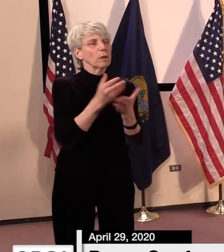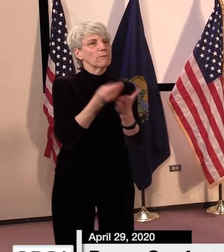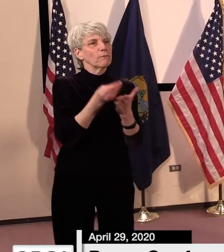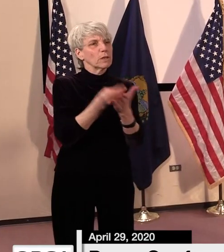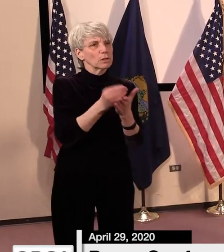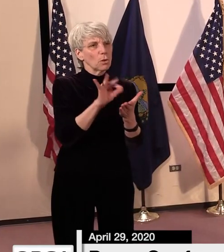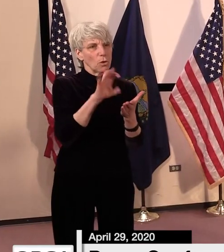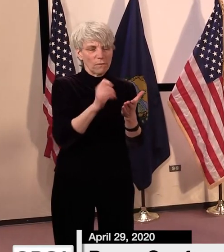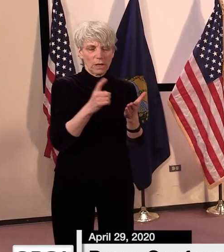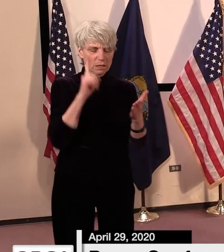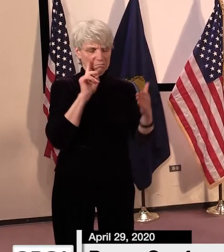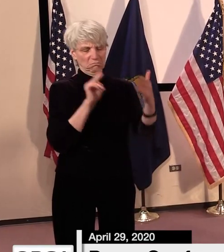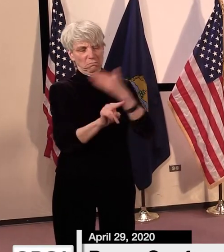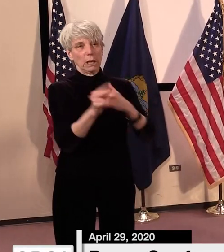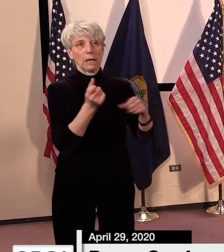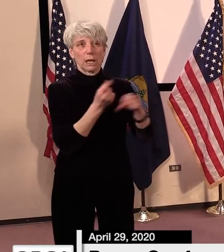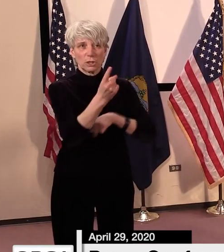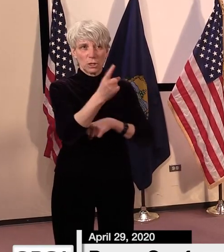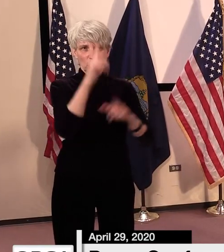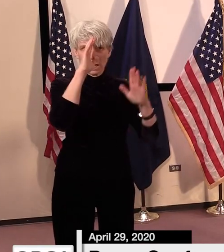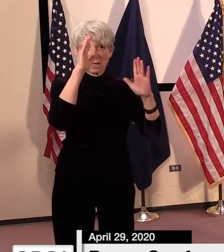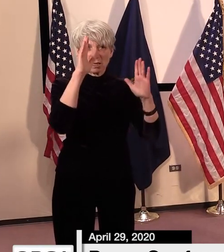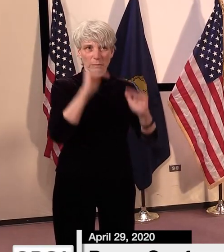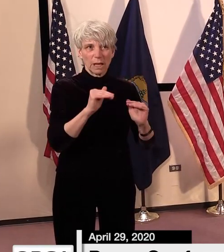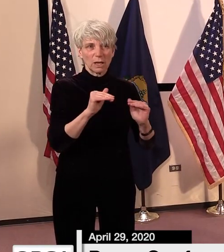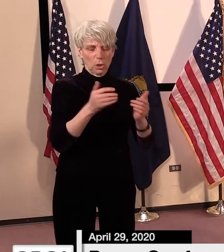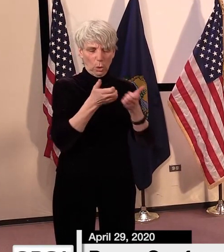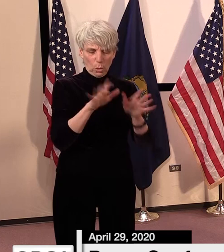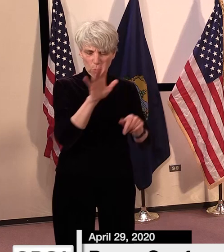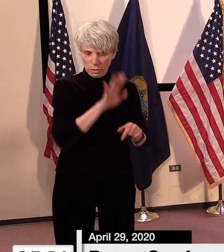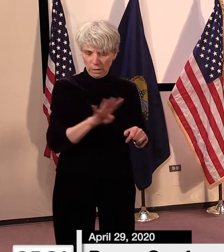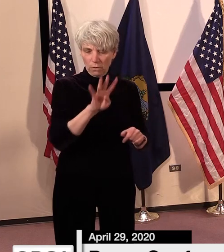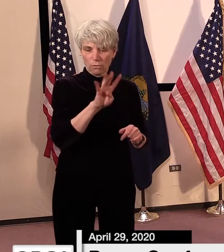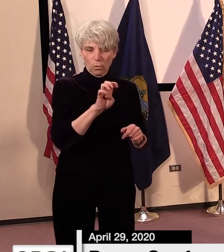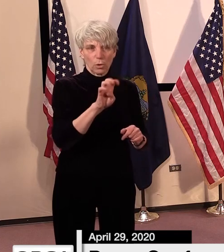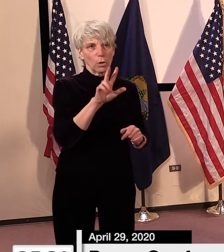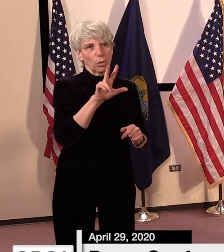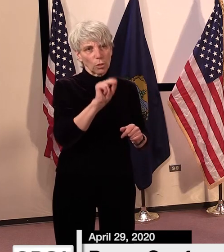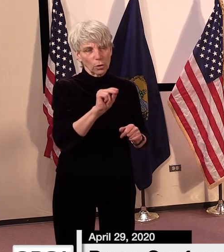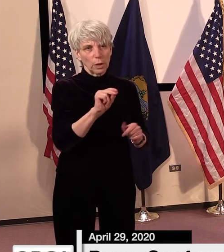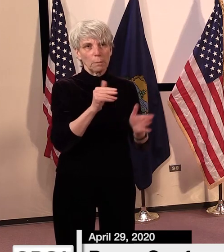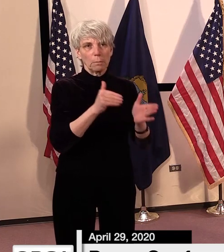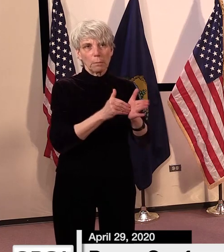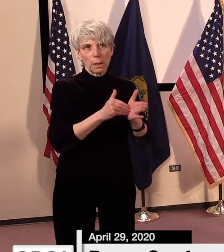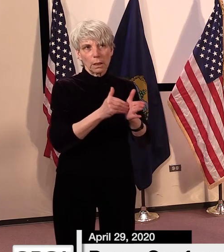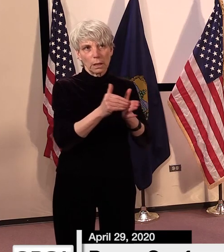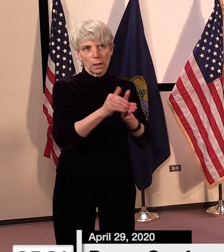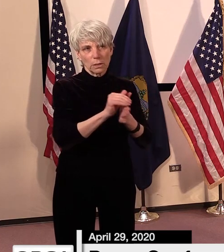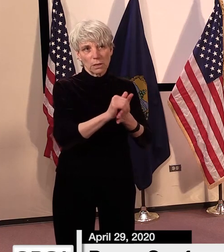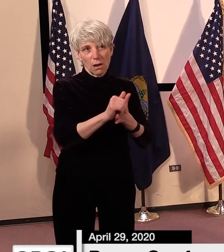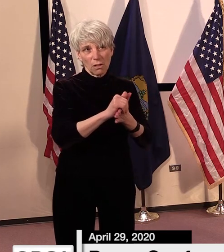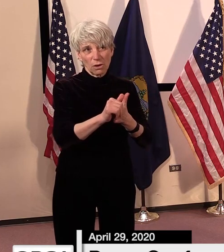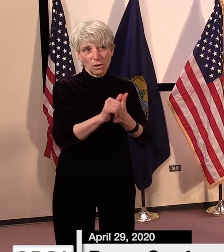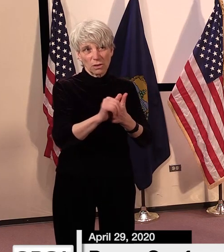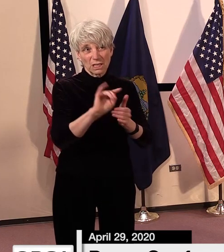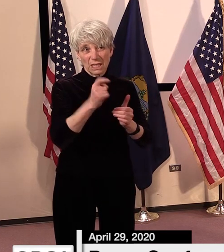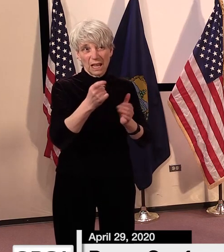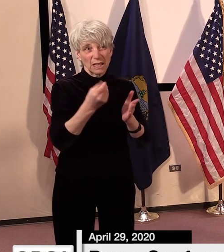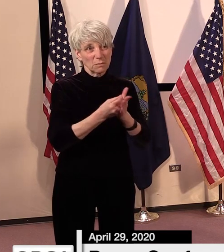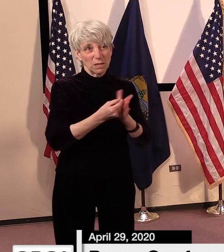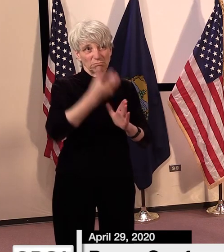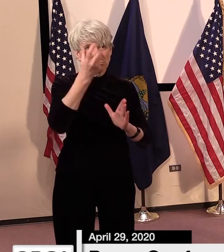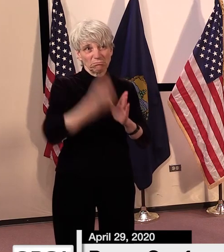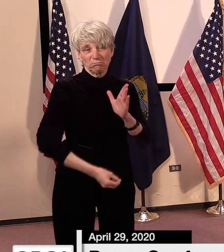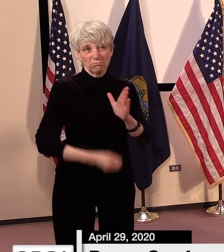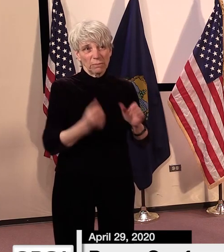we're going to lose, I think it's up to about $430 million of revenue next year.